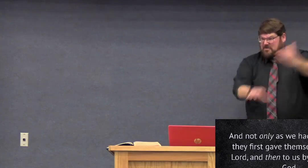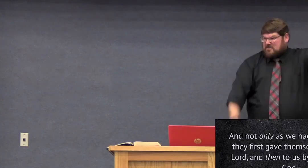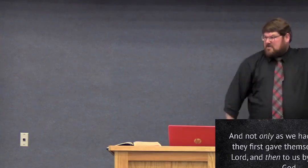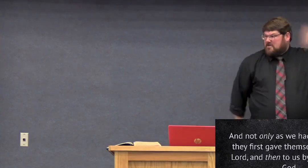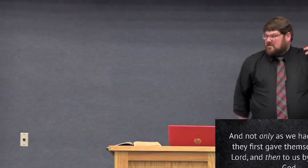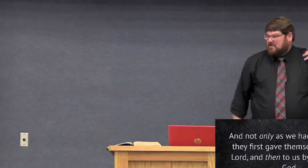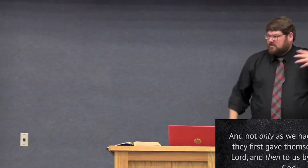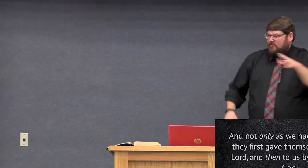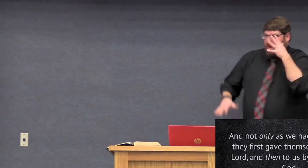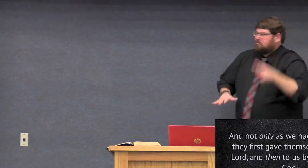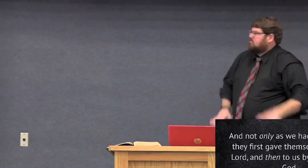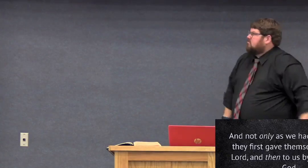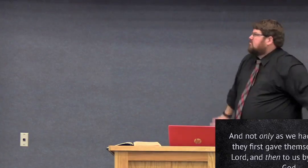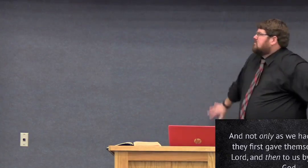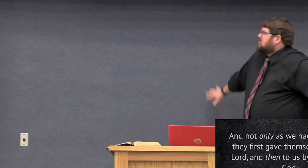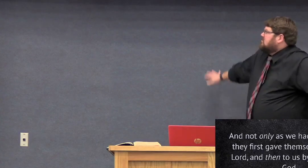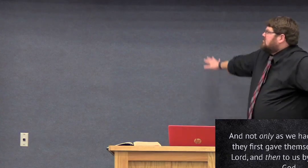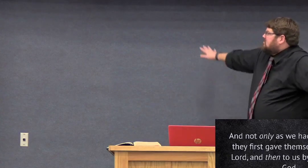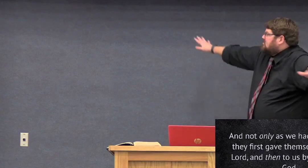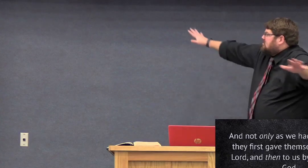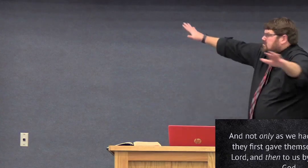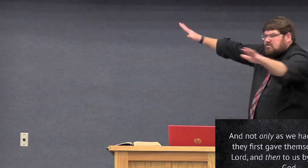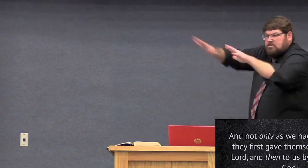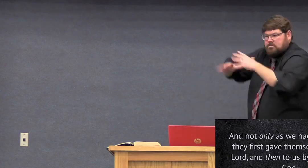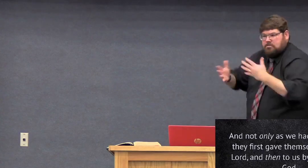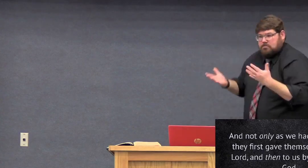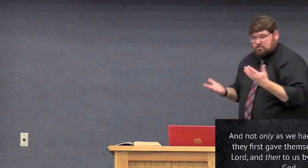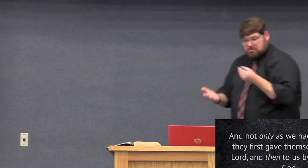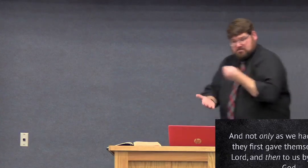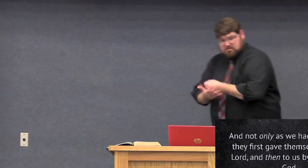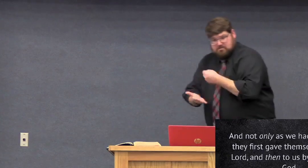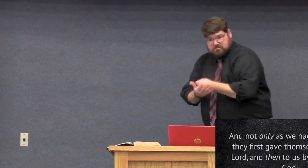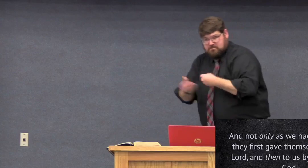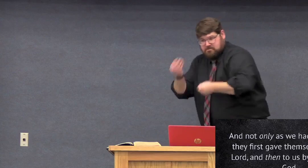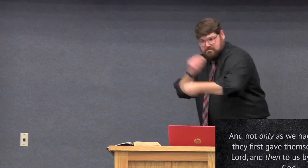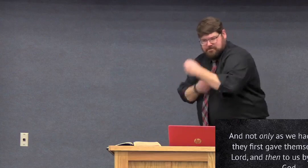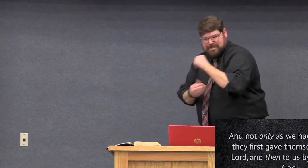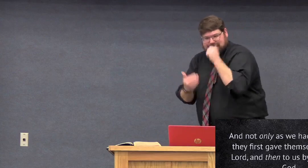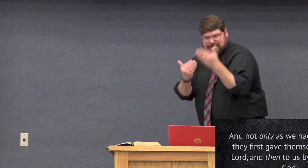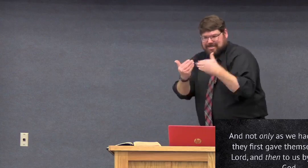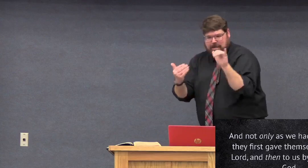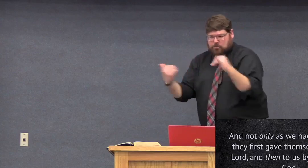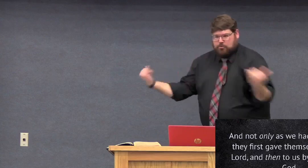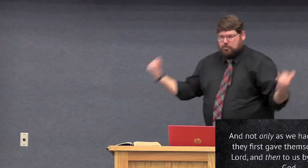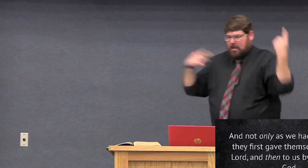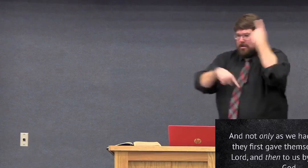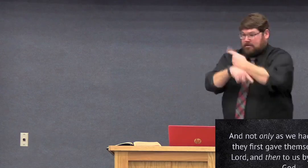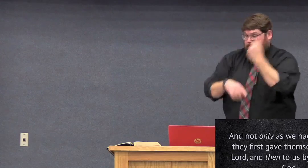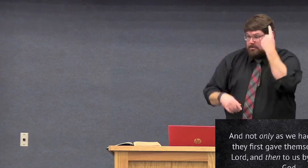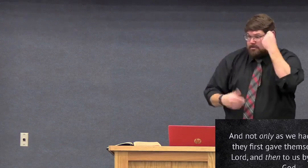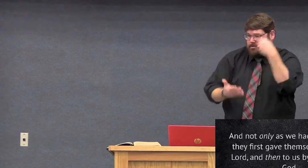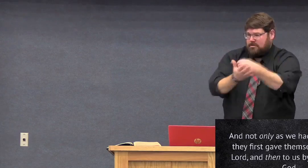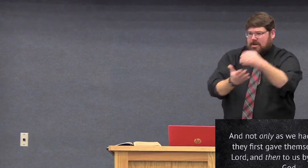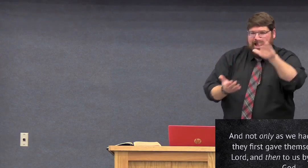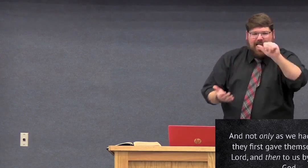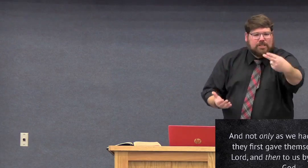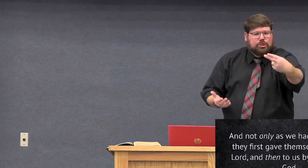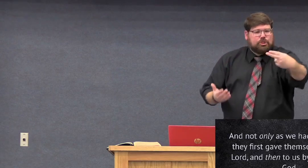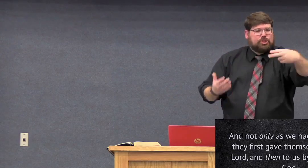out in the country, perhaps. You know, this church here used to be out in the country. Do you think people gave their money to church? Maybe not as